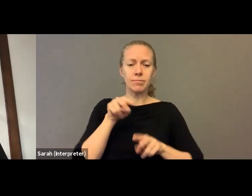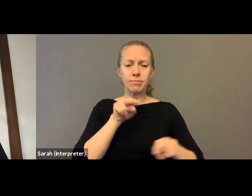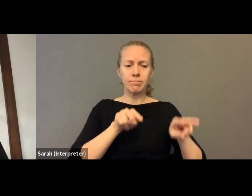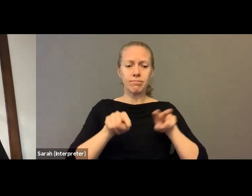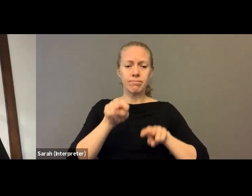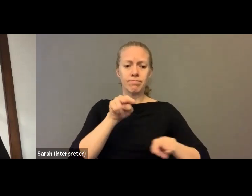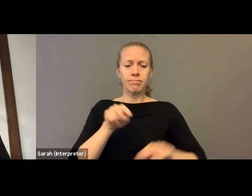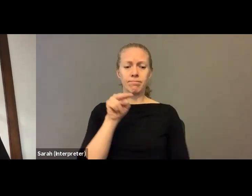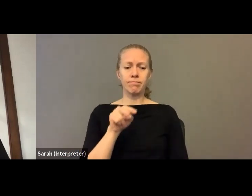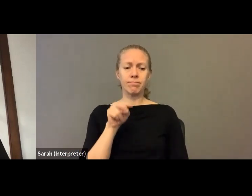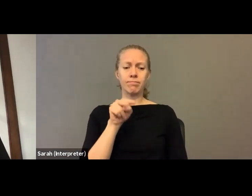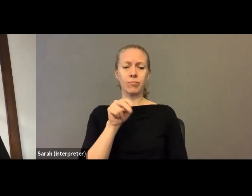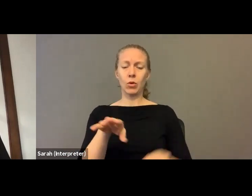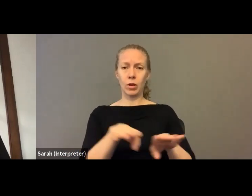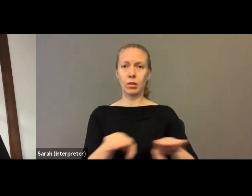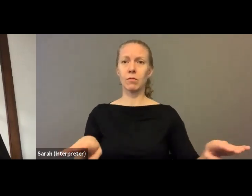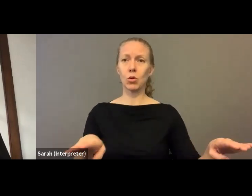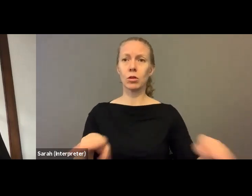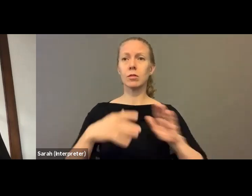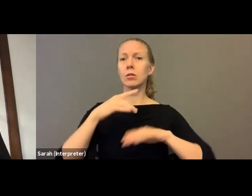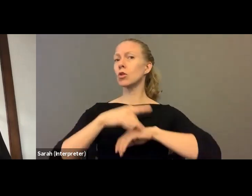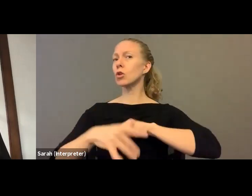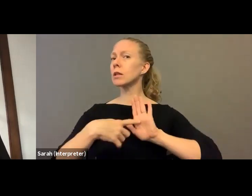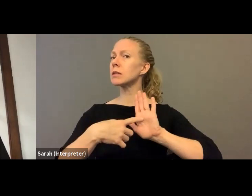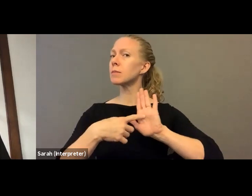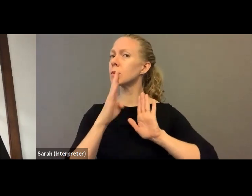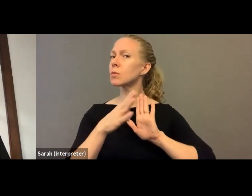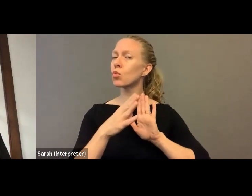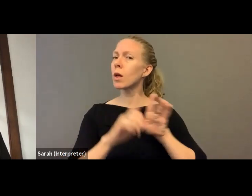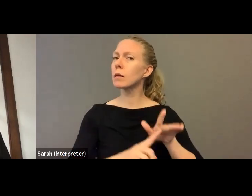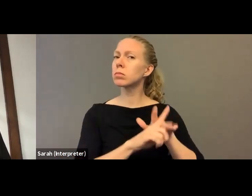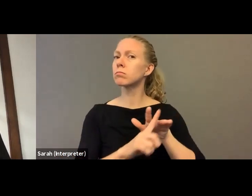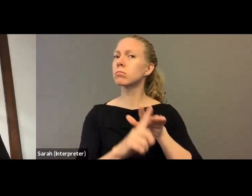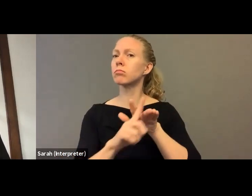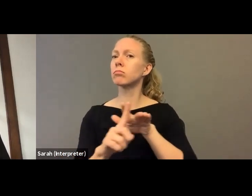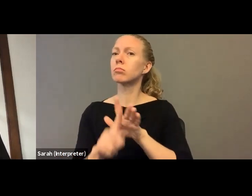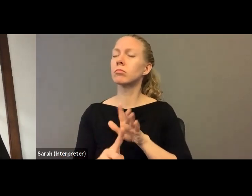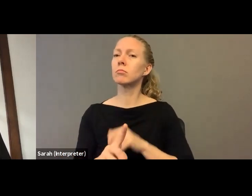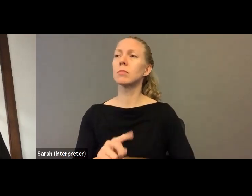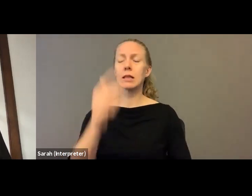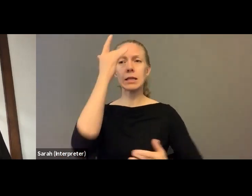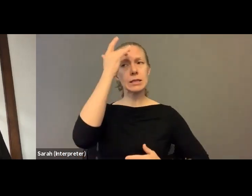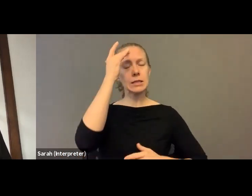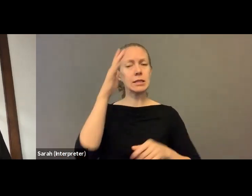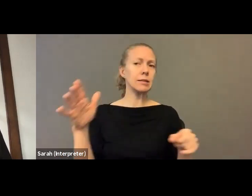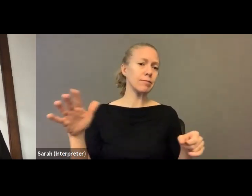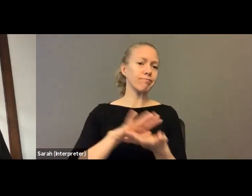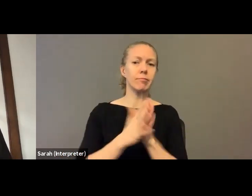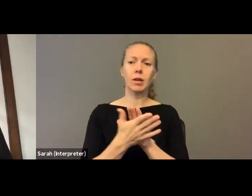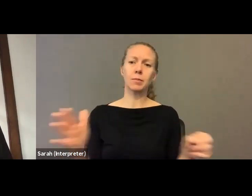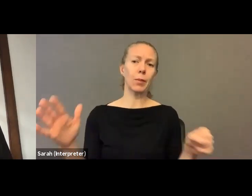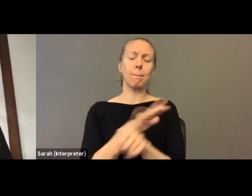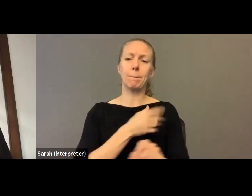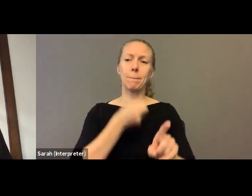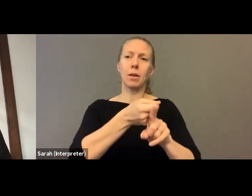Though early symptoms of blood washer syndrome surface in various ways, the disease fully initializes when the patient, in